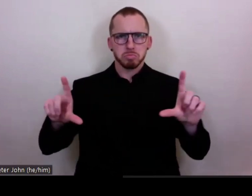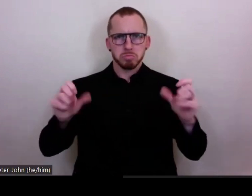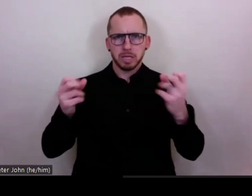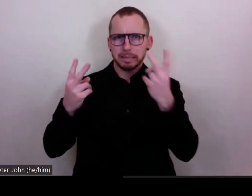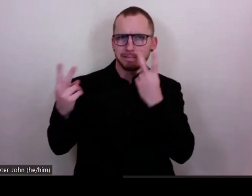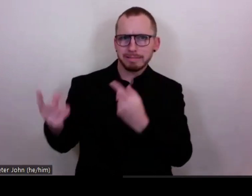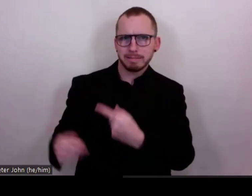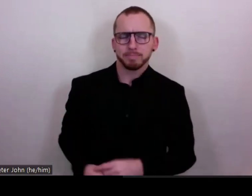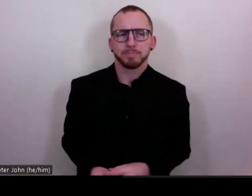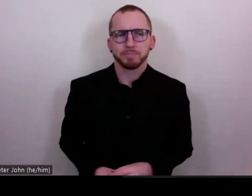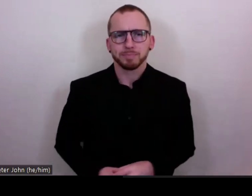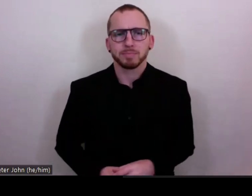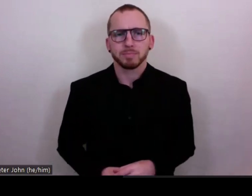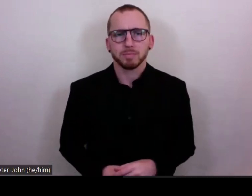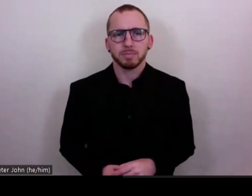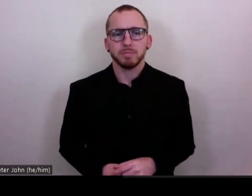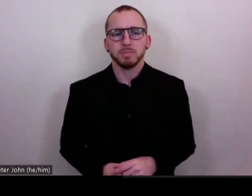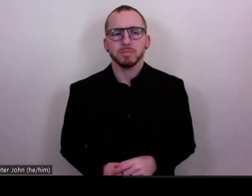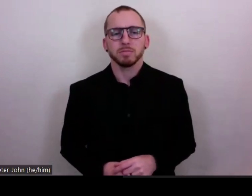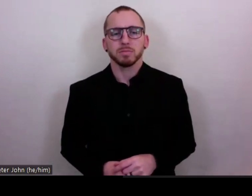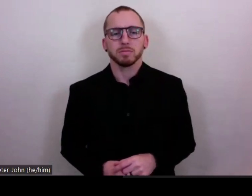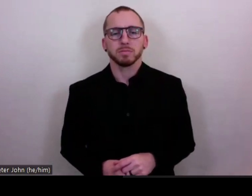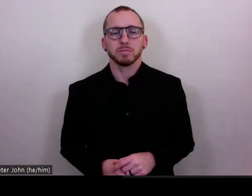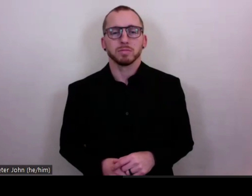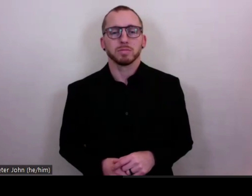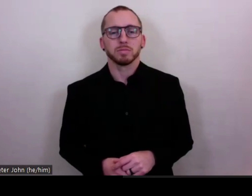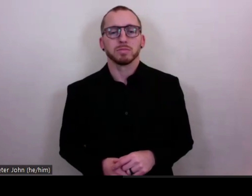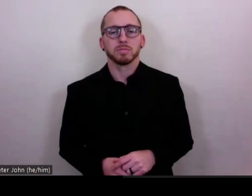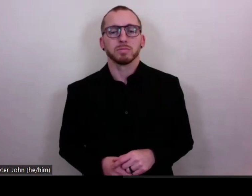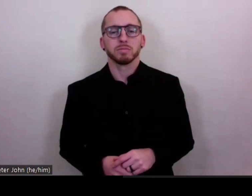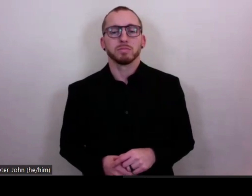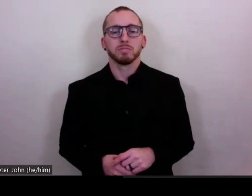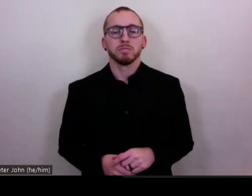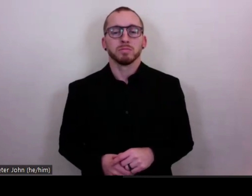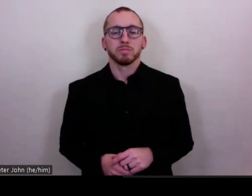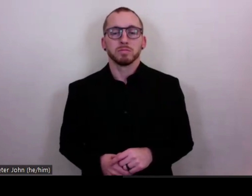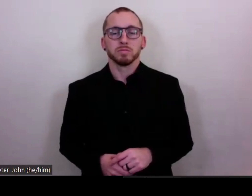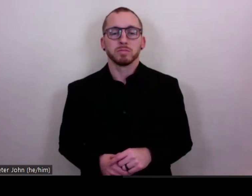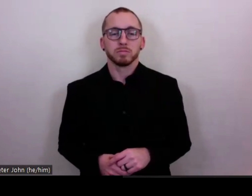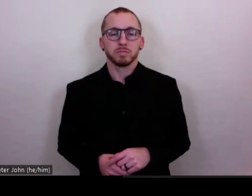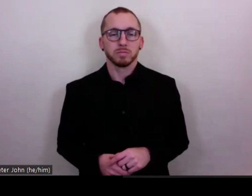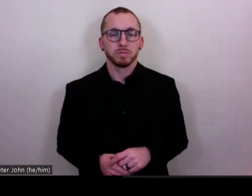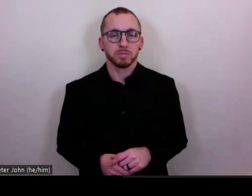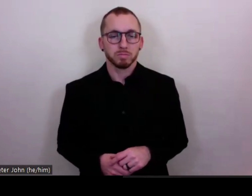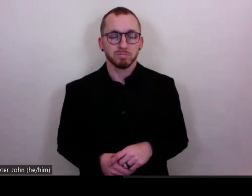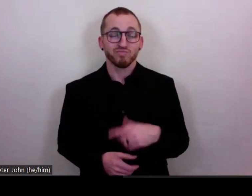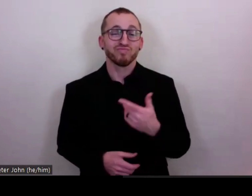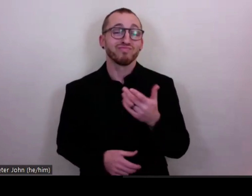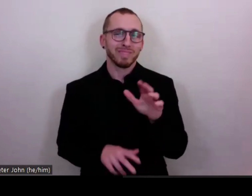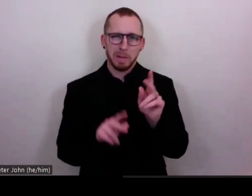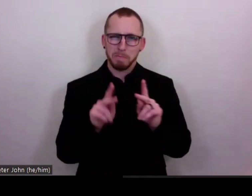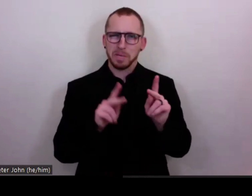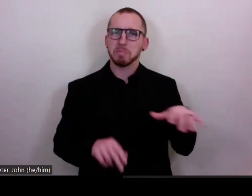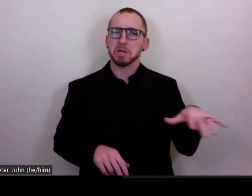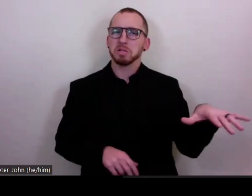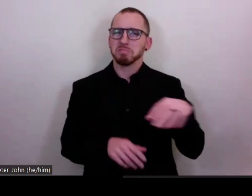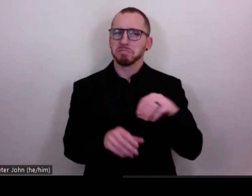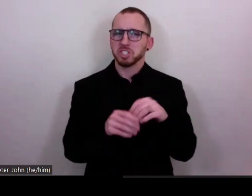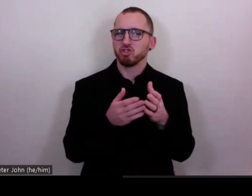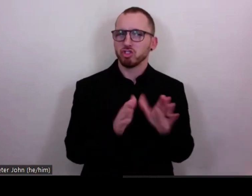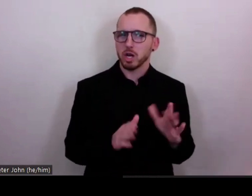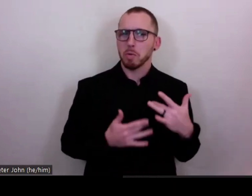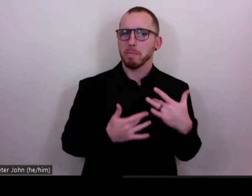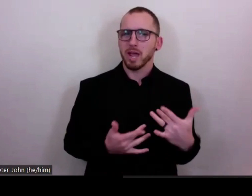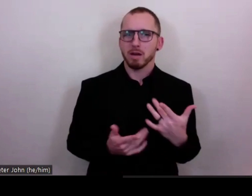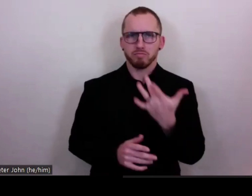people often want to go into an assisted living because they feel that that's more home-like and that they'll be able to, you know,